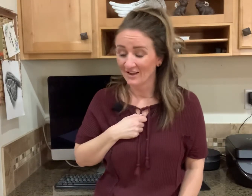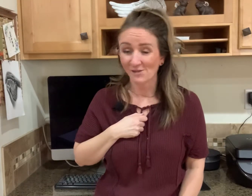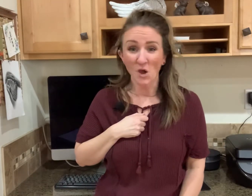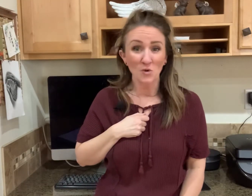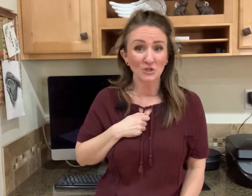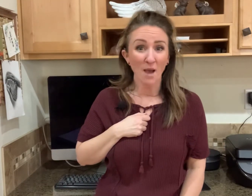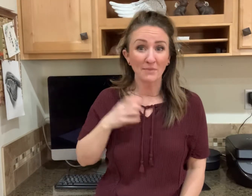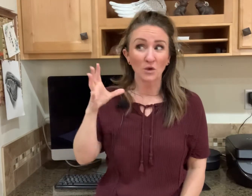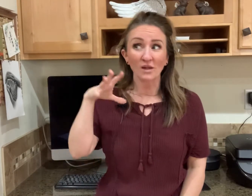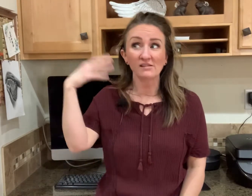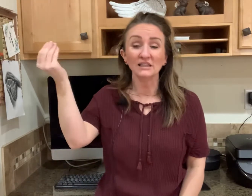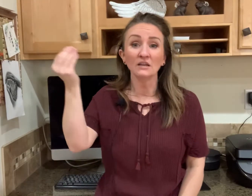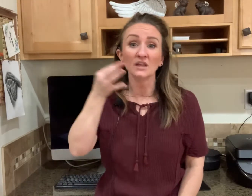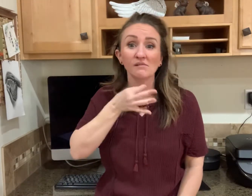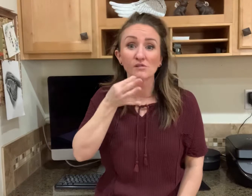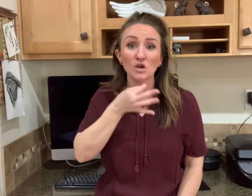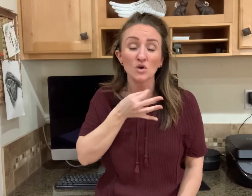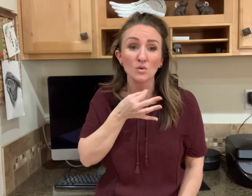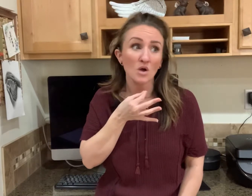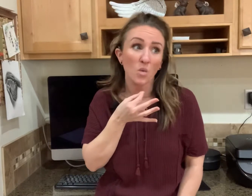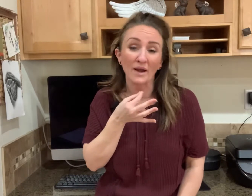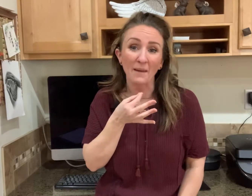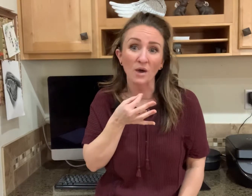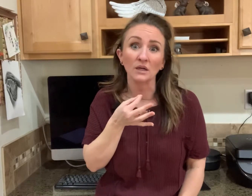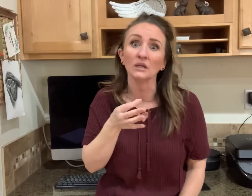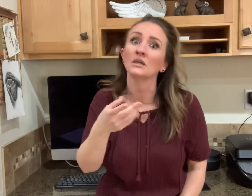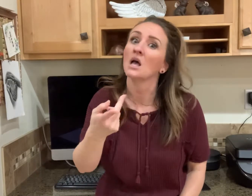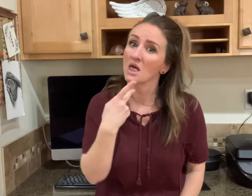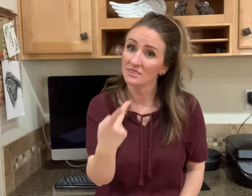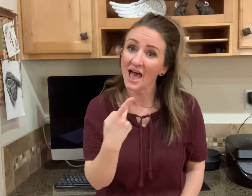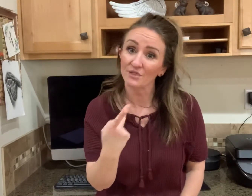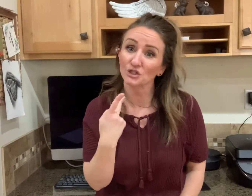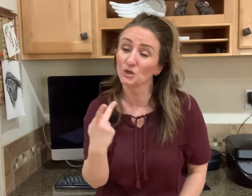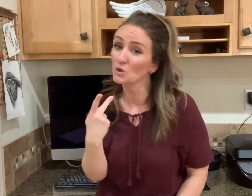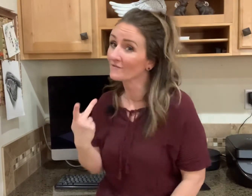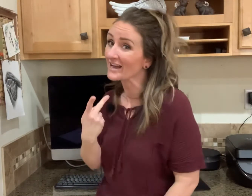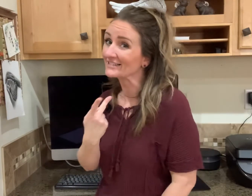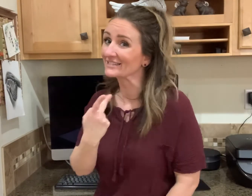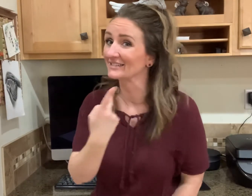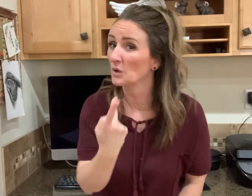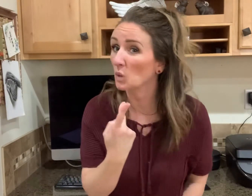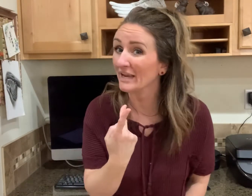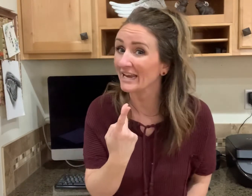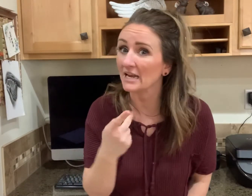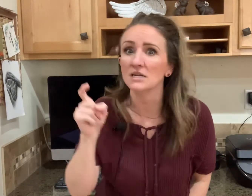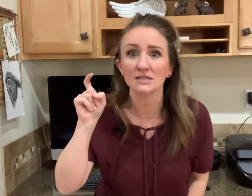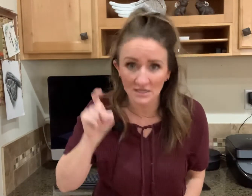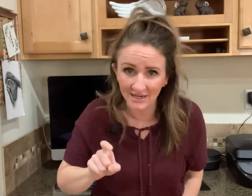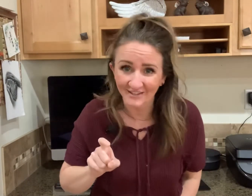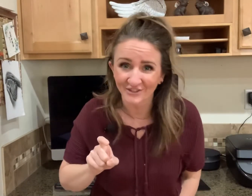So topic was leaving soon. What about it? That the two of us, we need to.